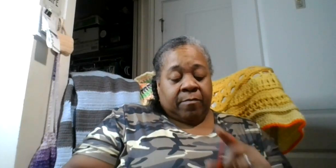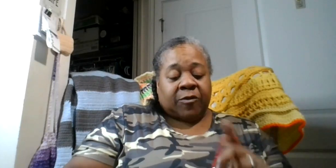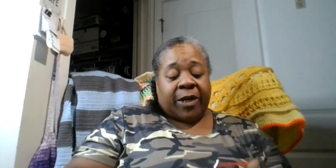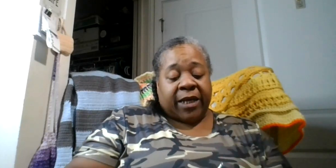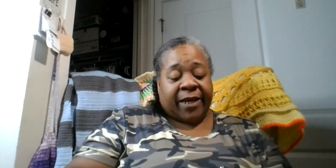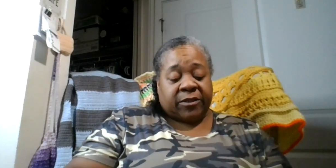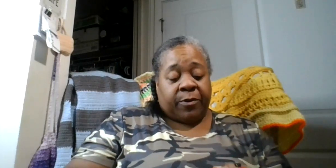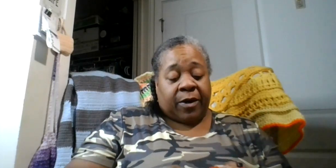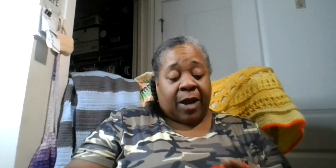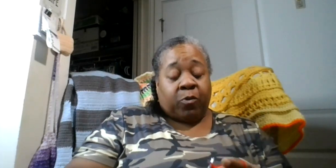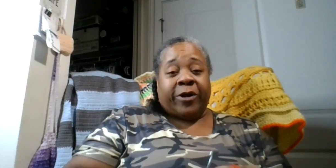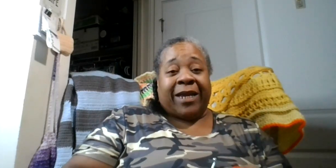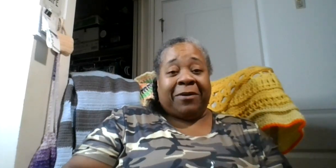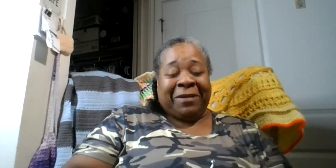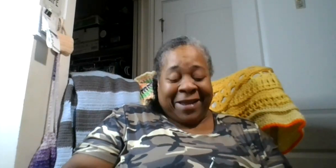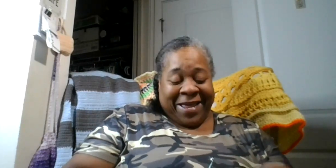Trying to catch up on a lot of work here.